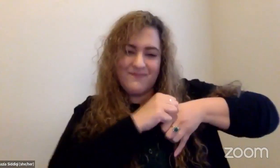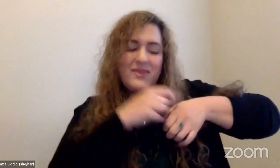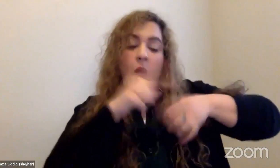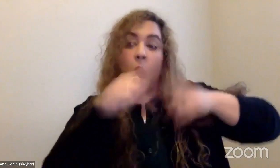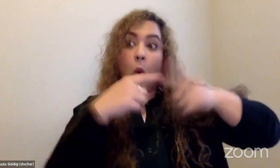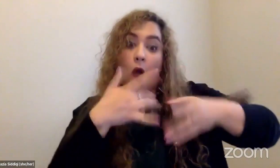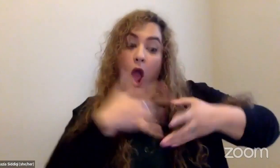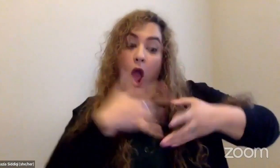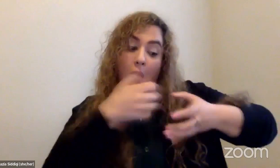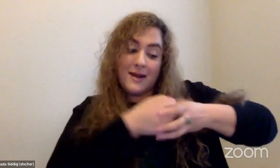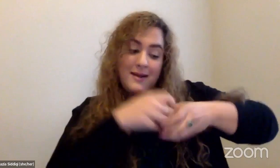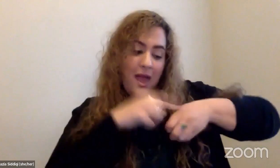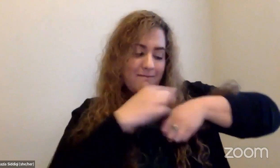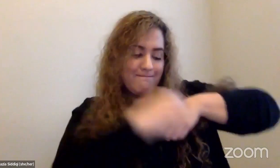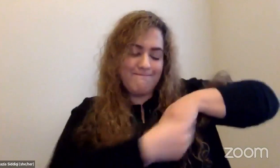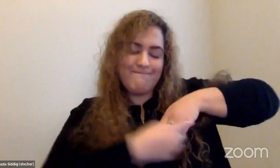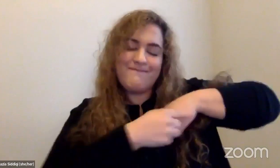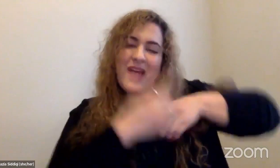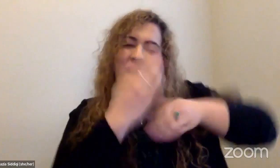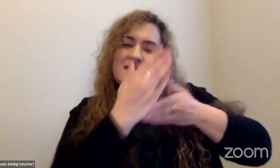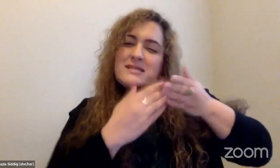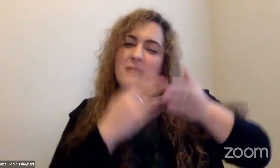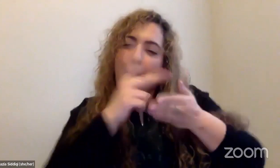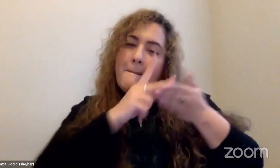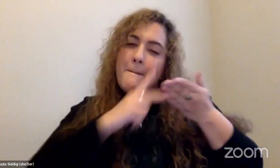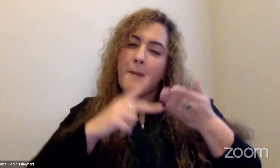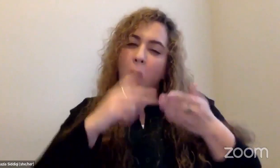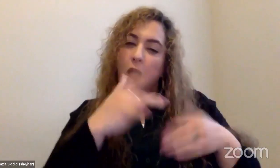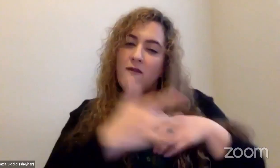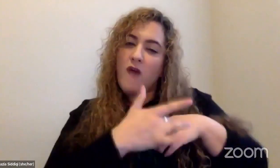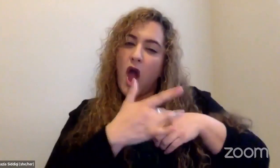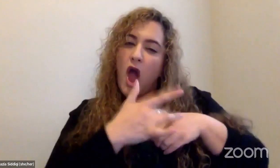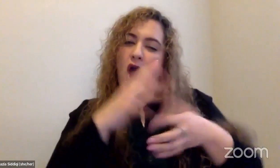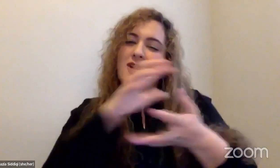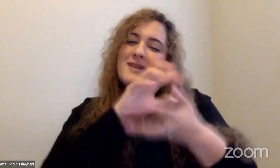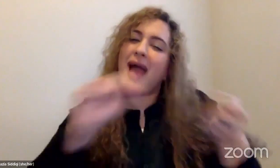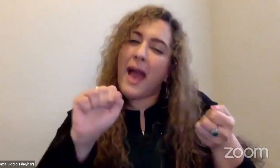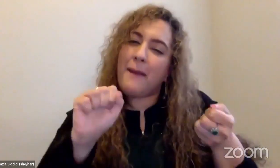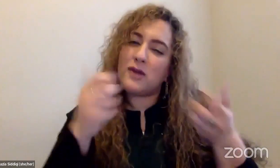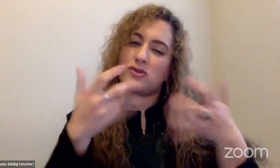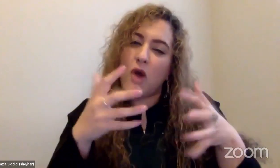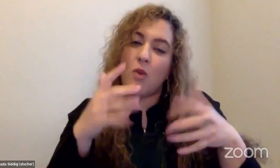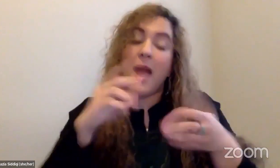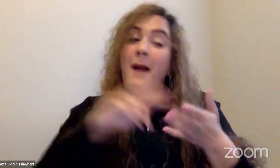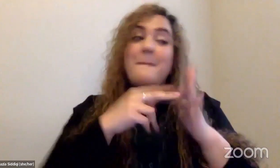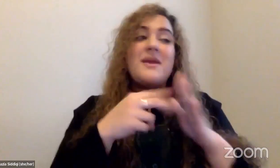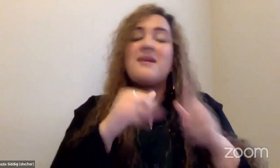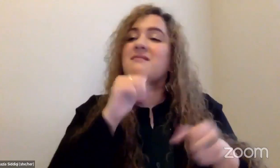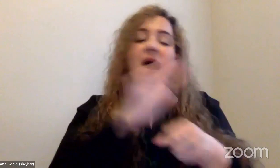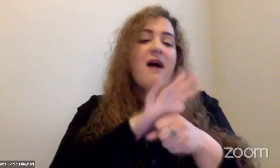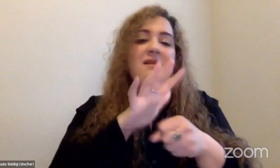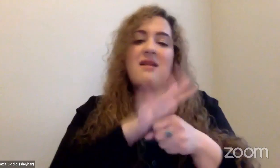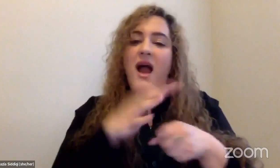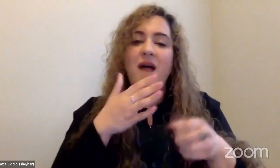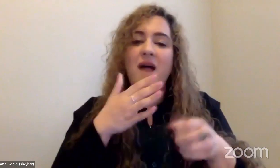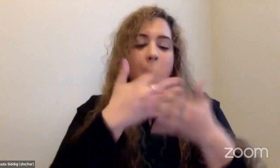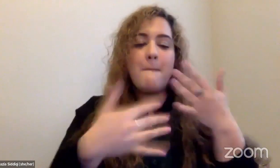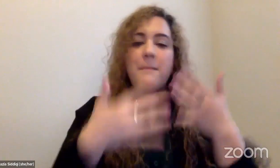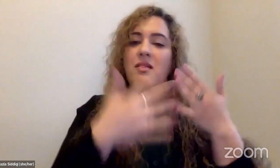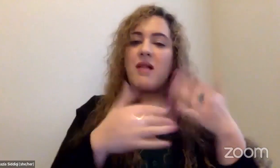and go through the block. So there's some part of the heart that was damaged, which meant